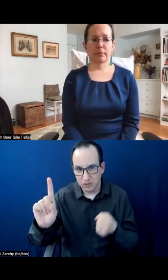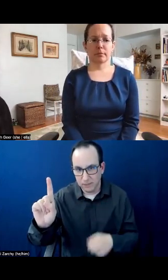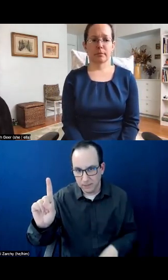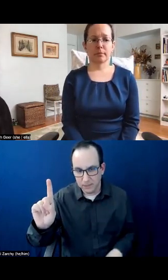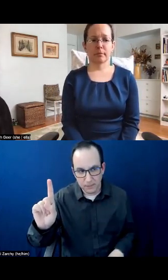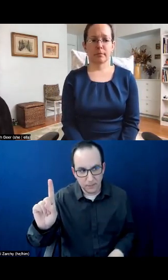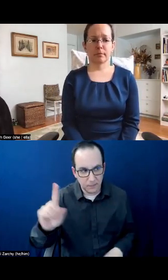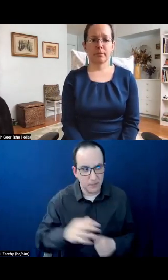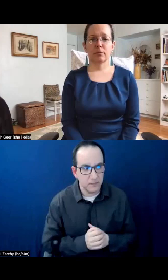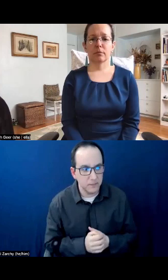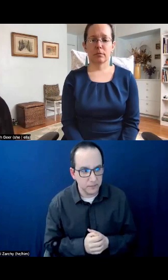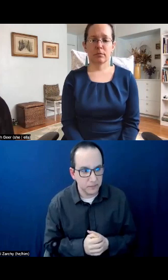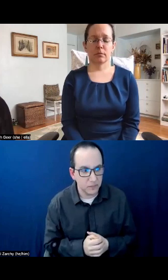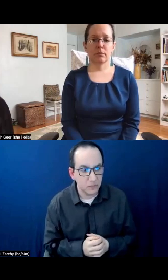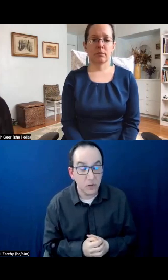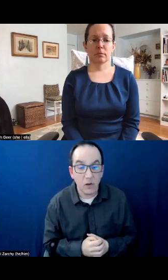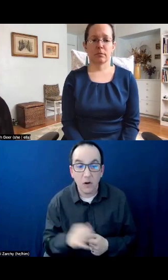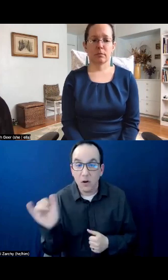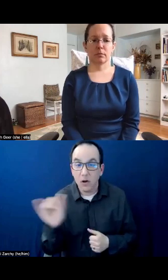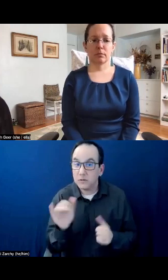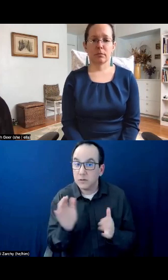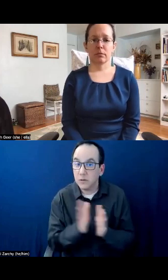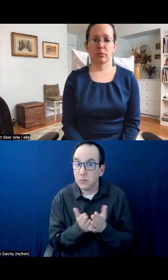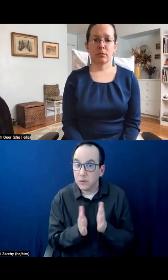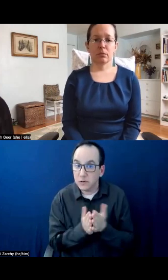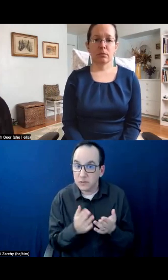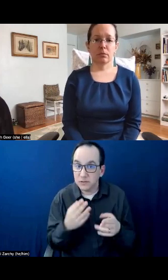all with this index finger hand shape.